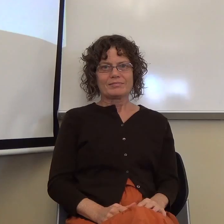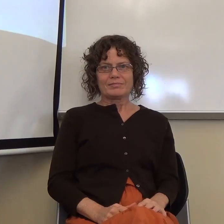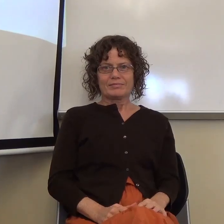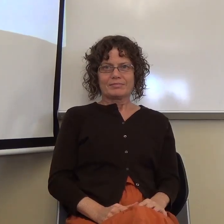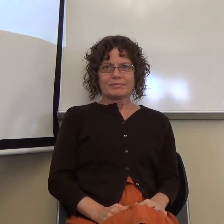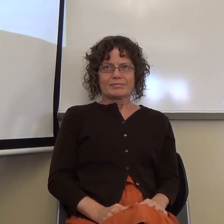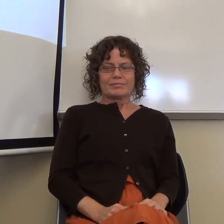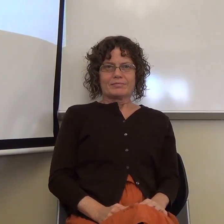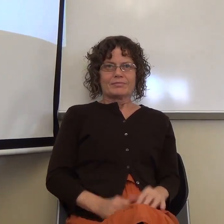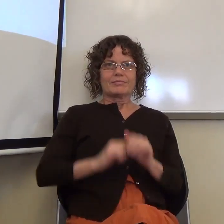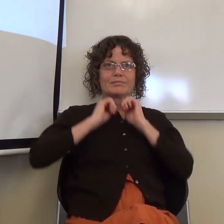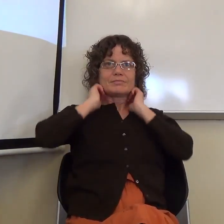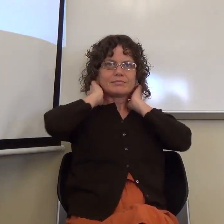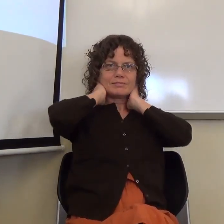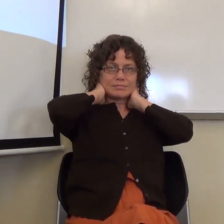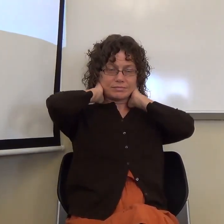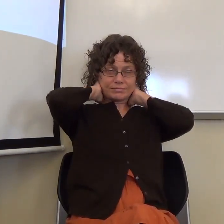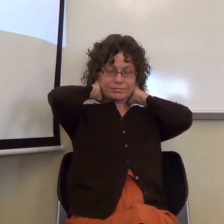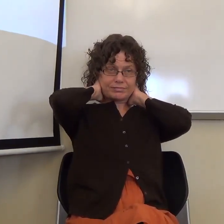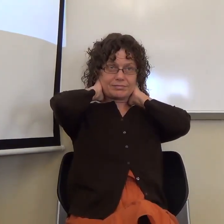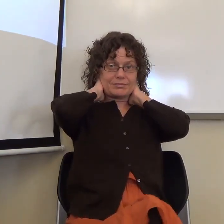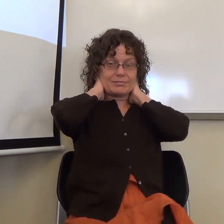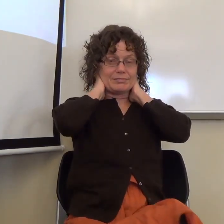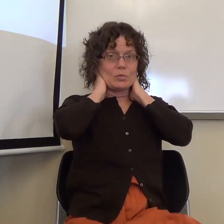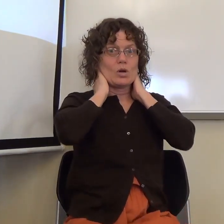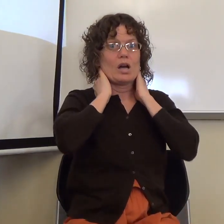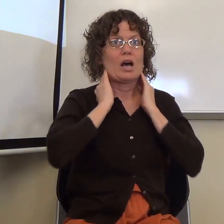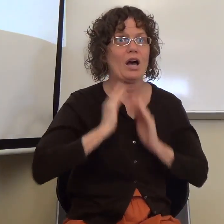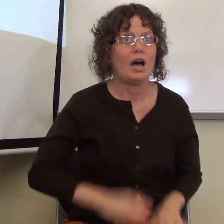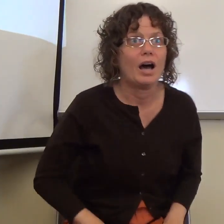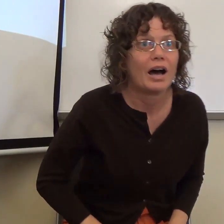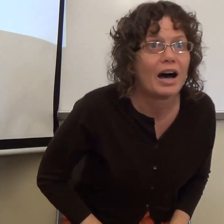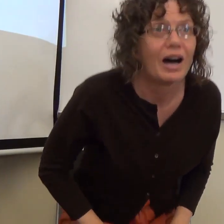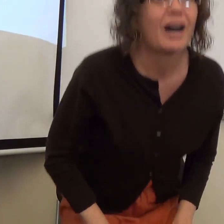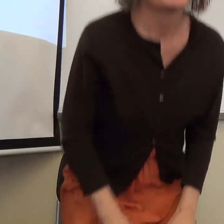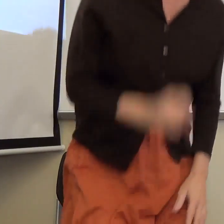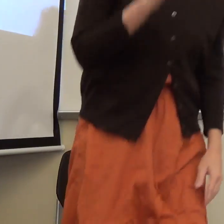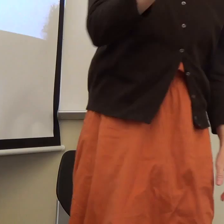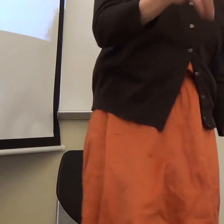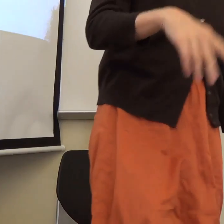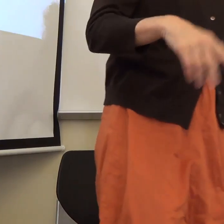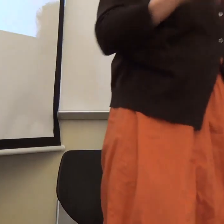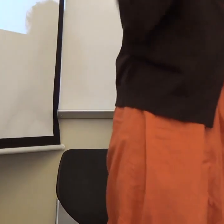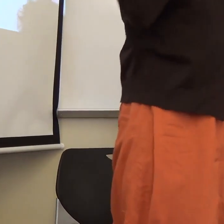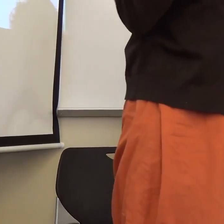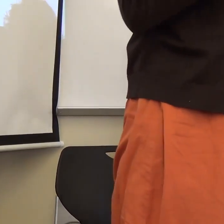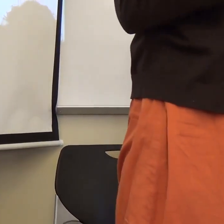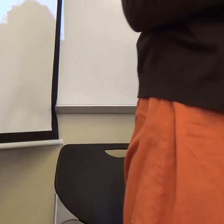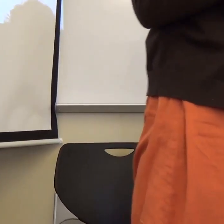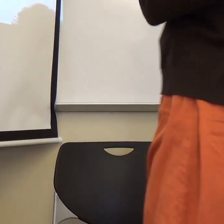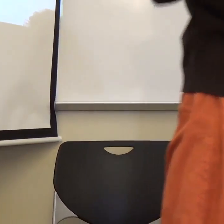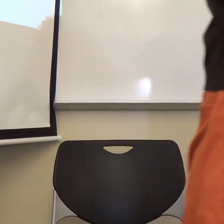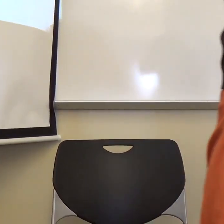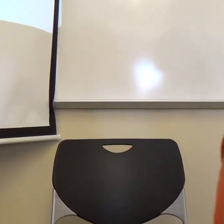got, Good. I made a mess on my table, so paragraph. I had to make it separate.